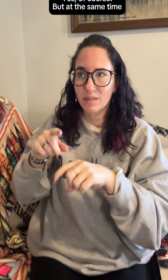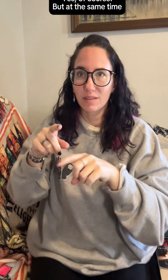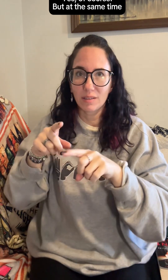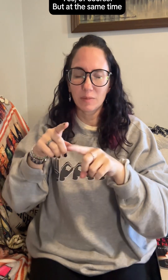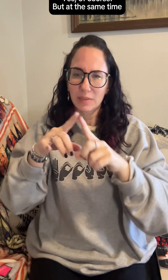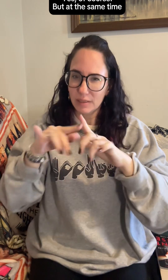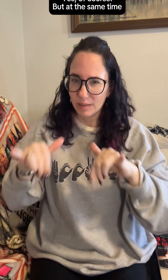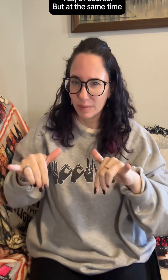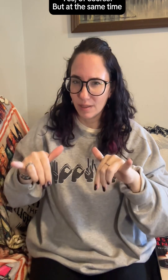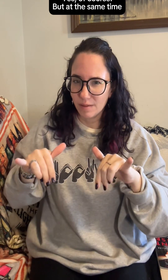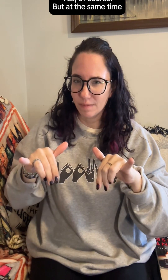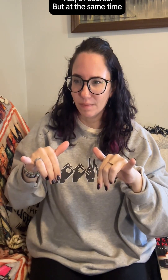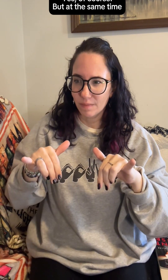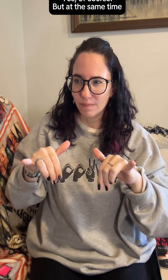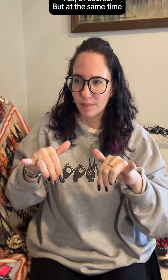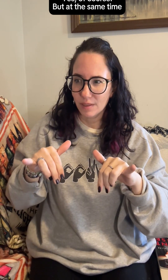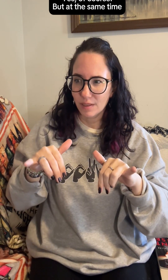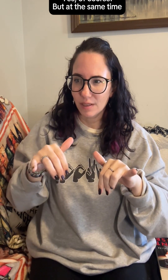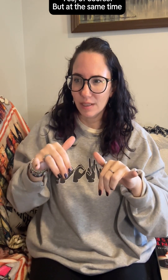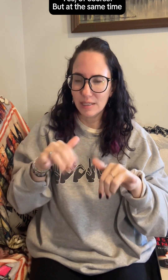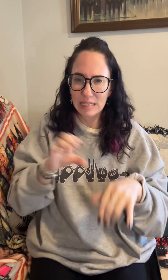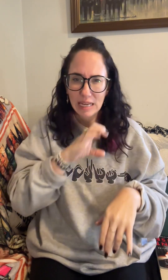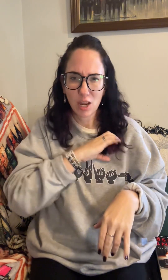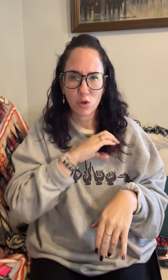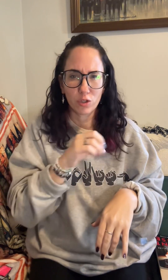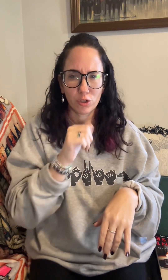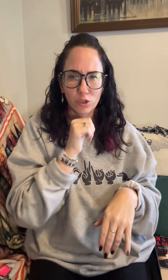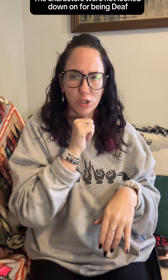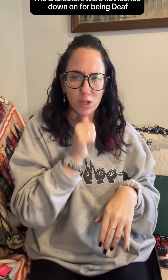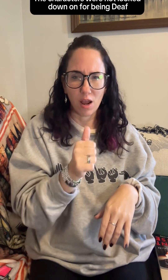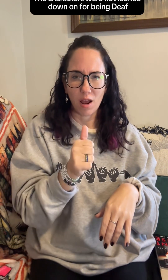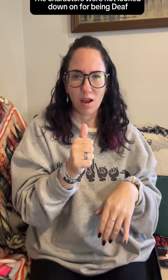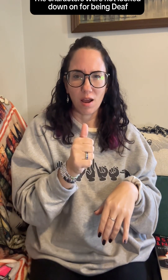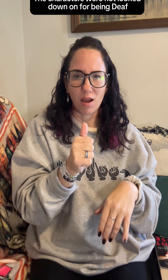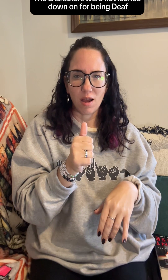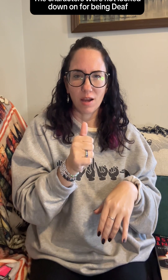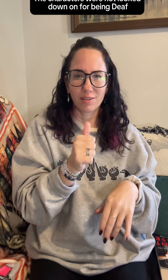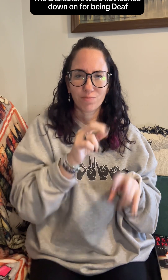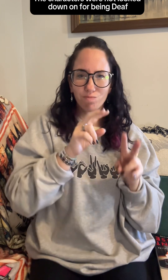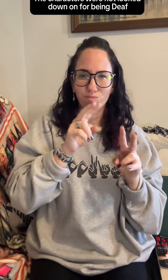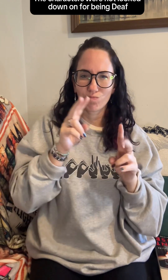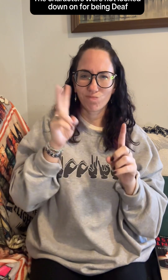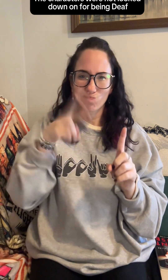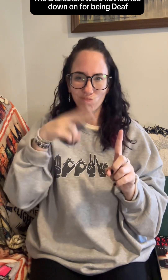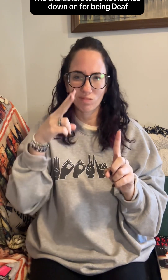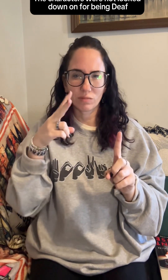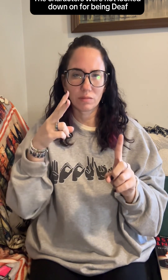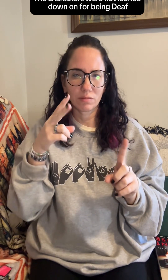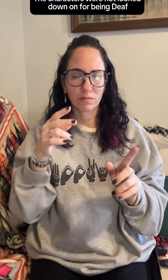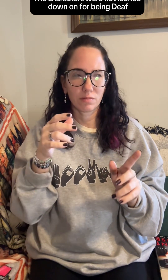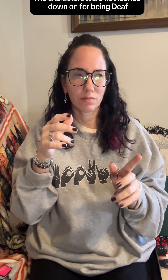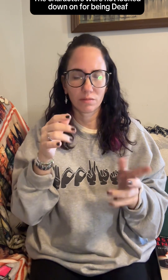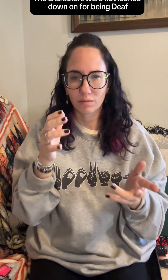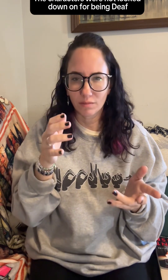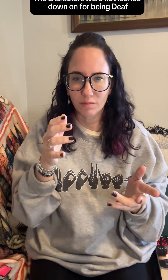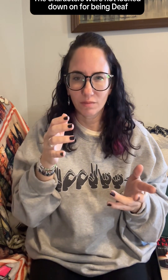course. But at the same time, the characters were not like looked down